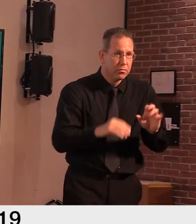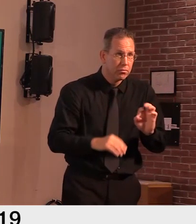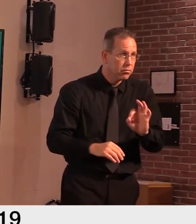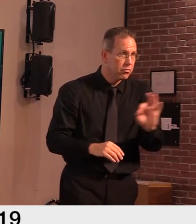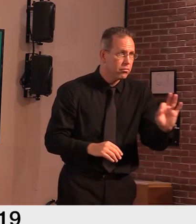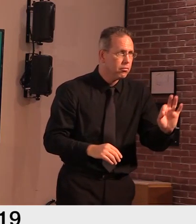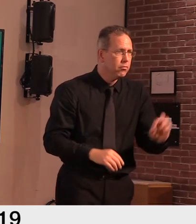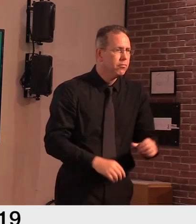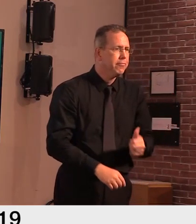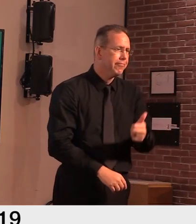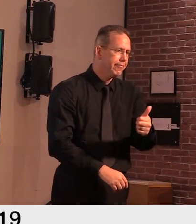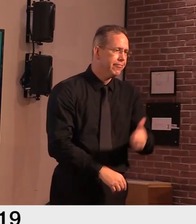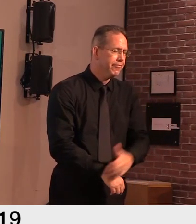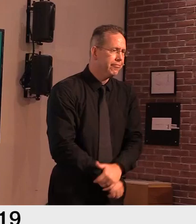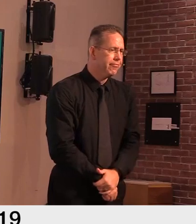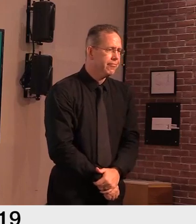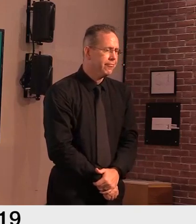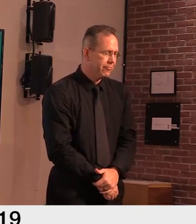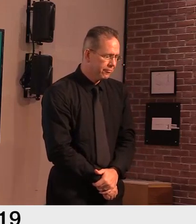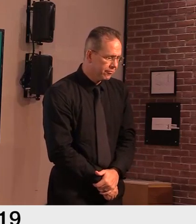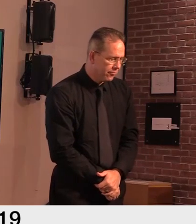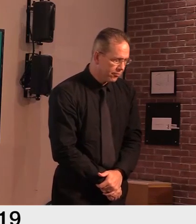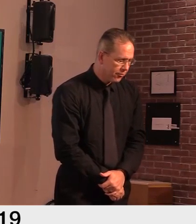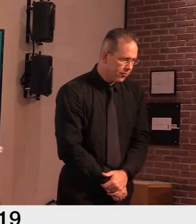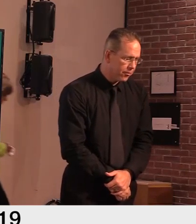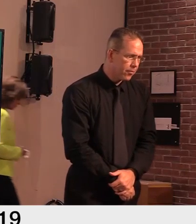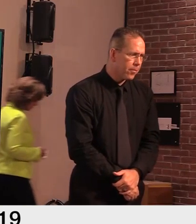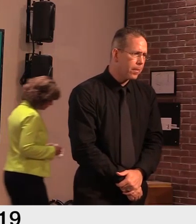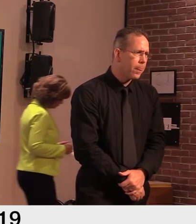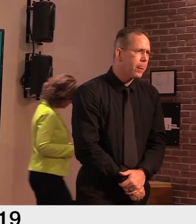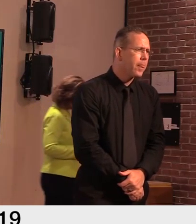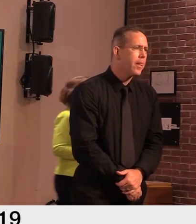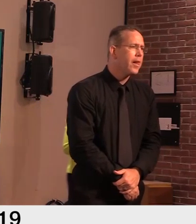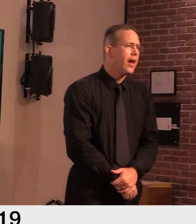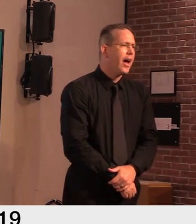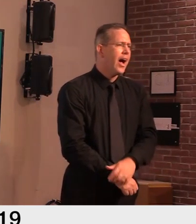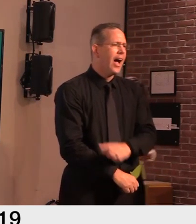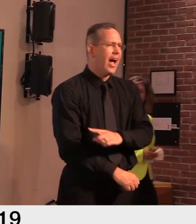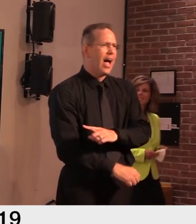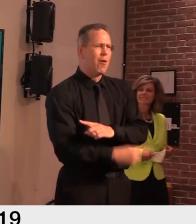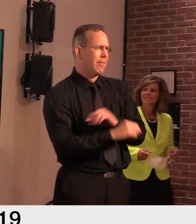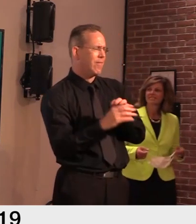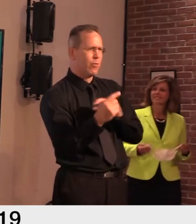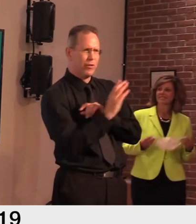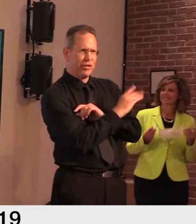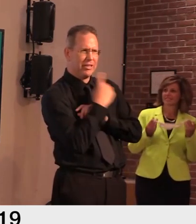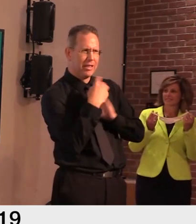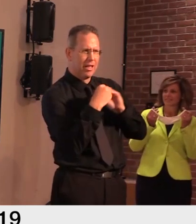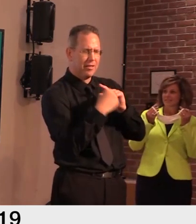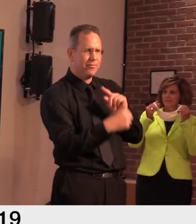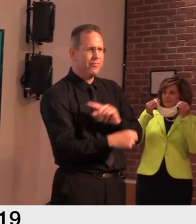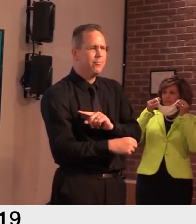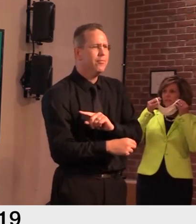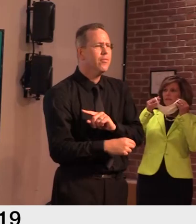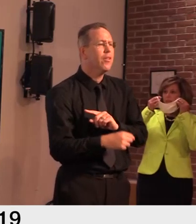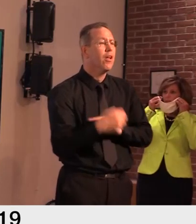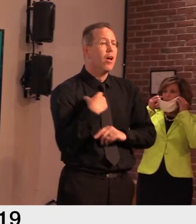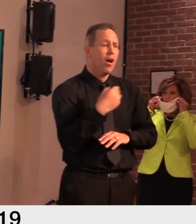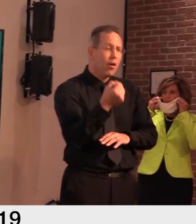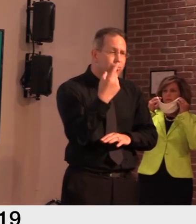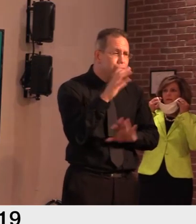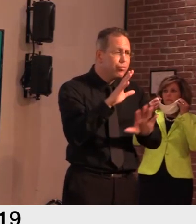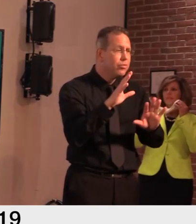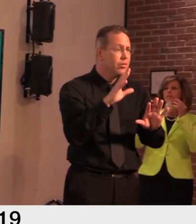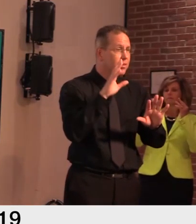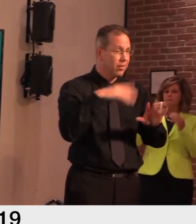400 per million or less, they can do that as well and come back without a quarantine. So just